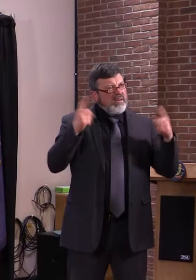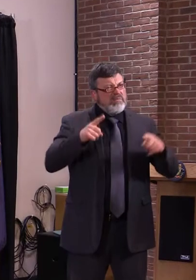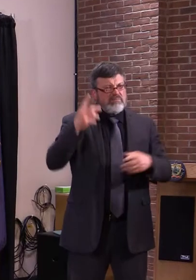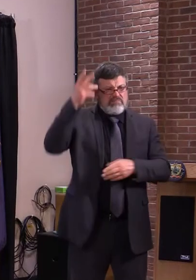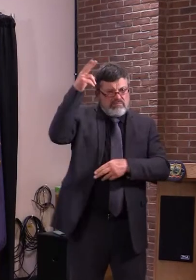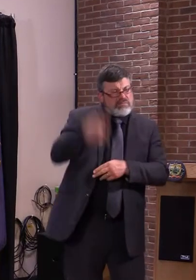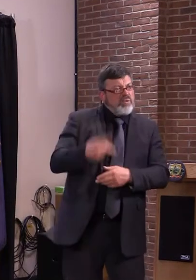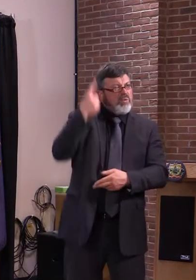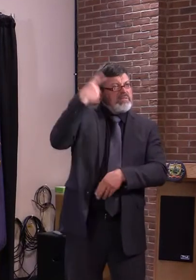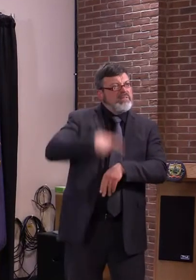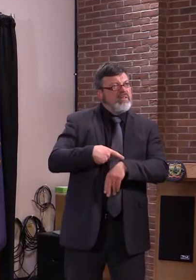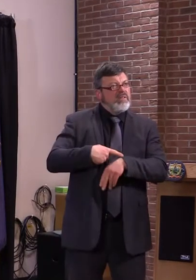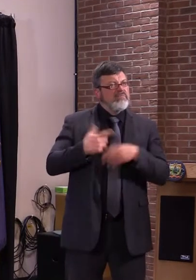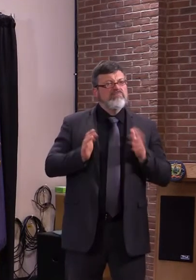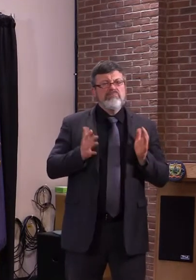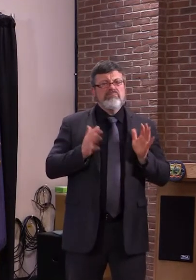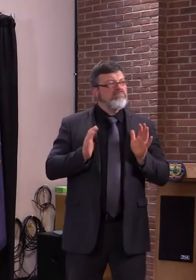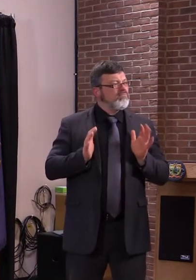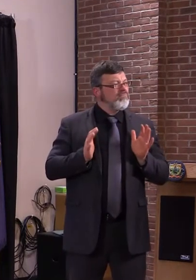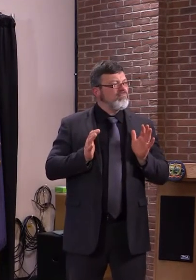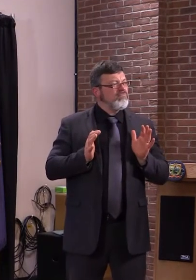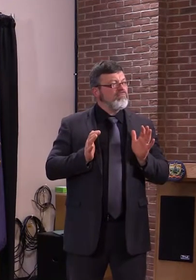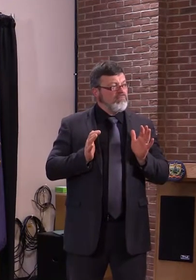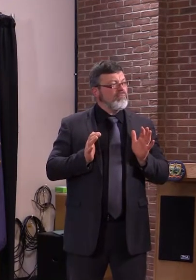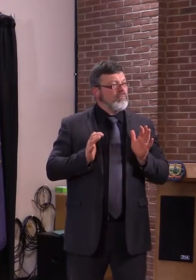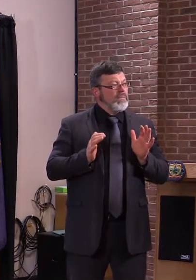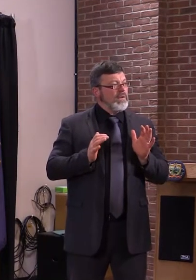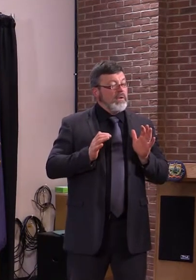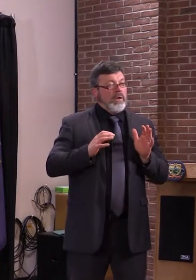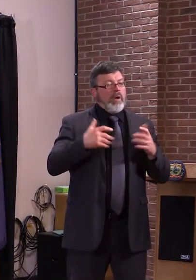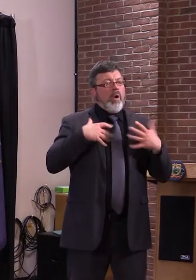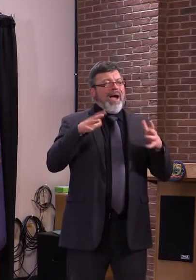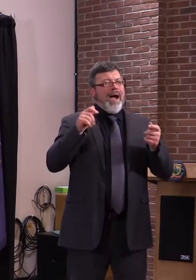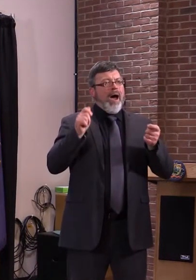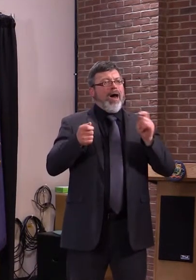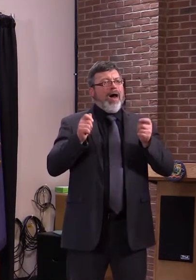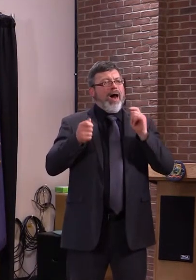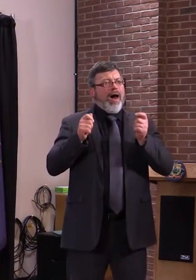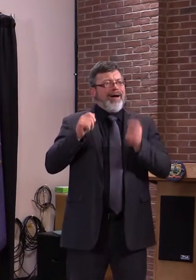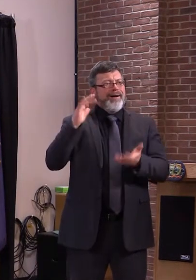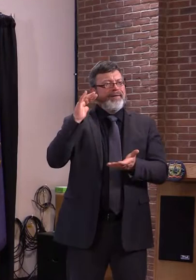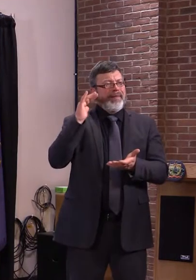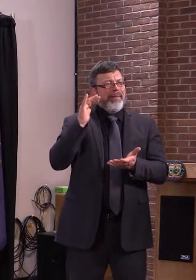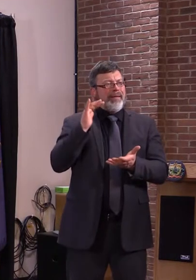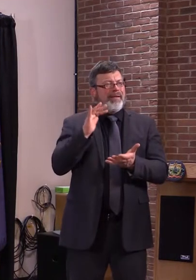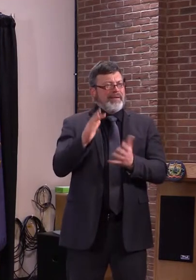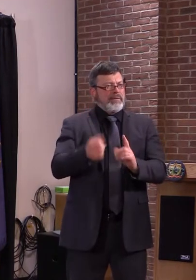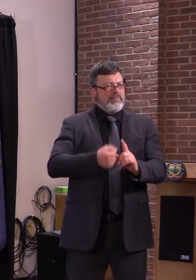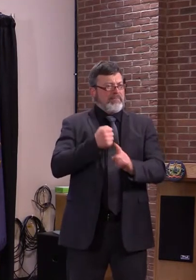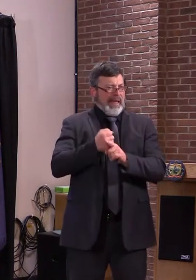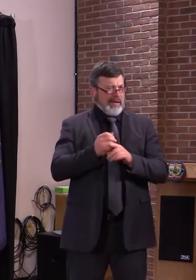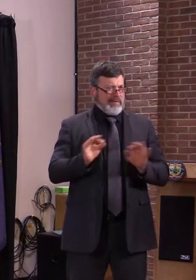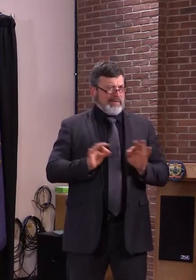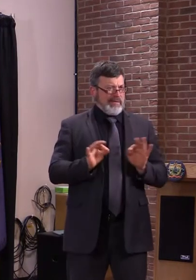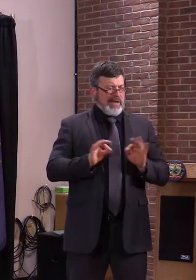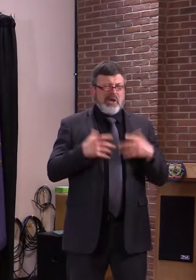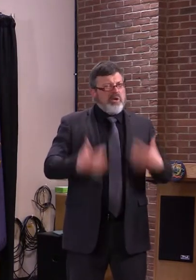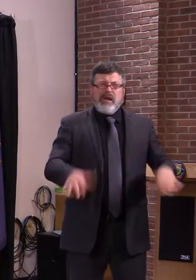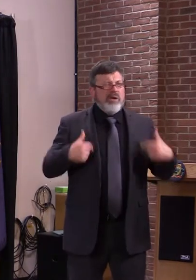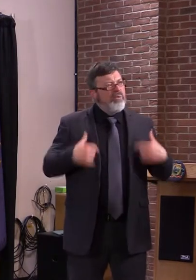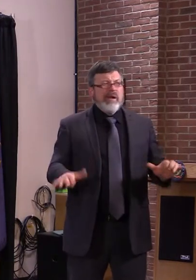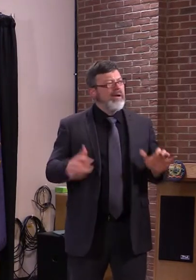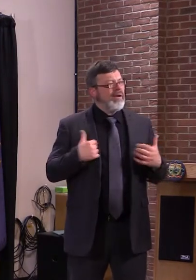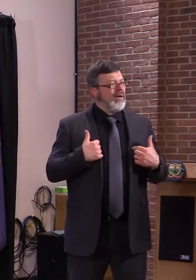down the incredible impact we could have in every county of the state. We can't bend to pressure and spend